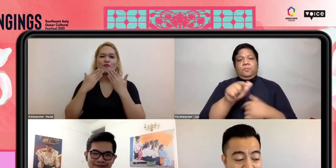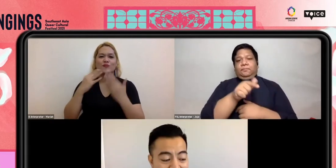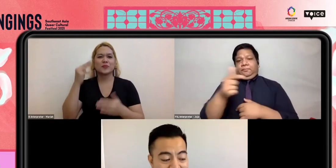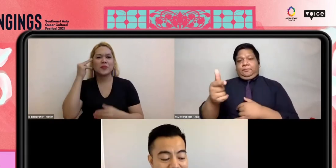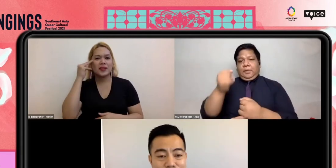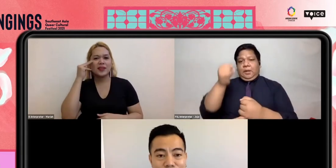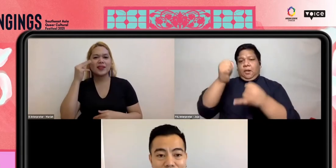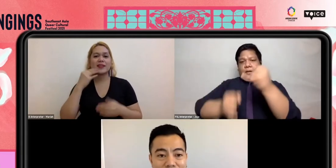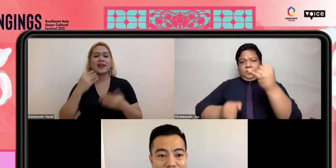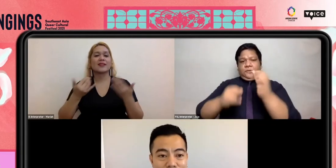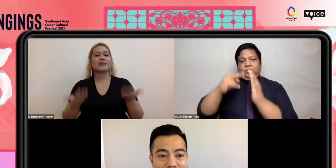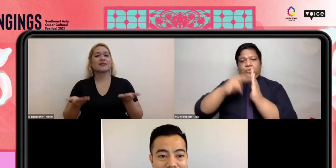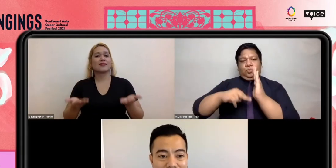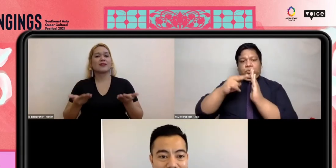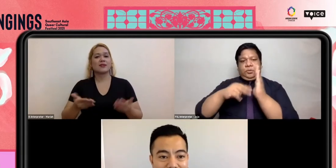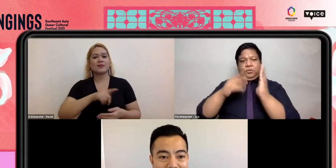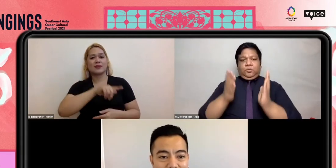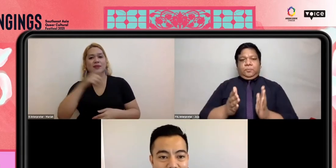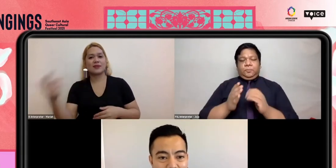last reader,